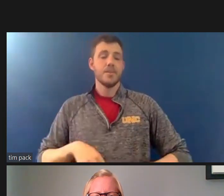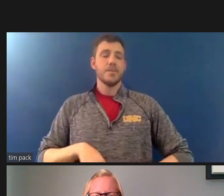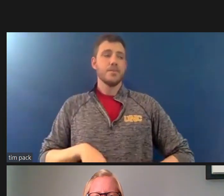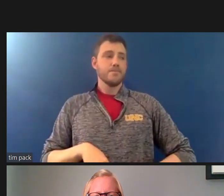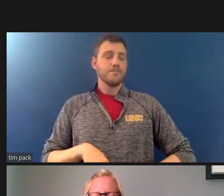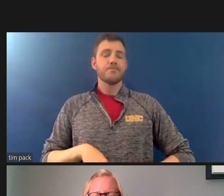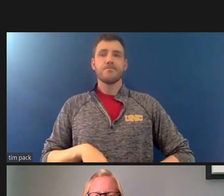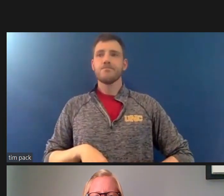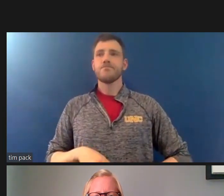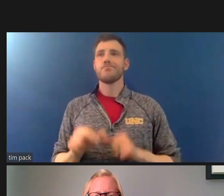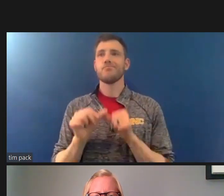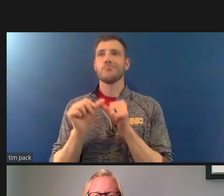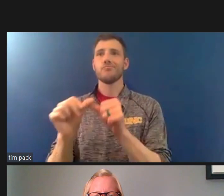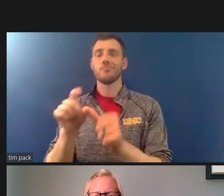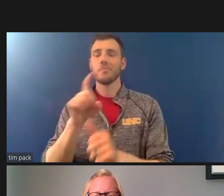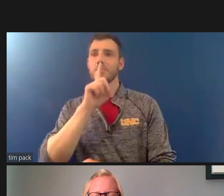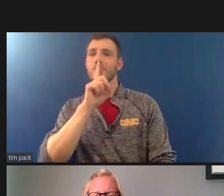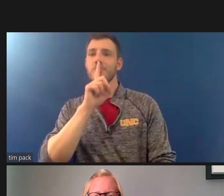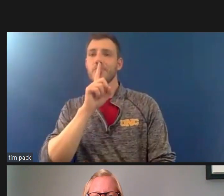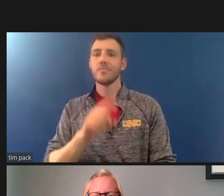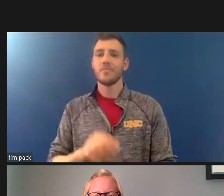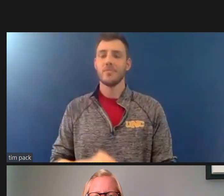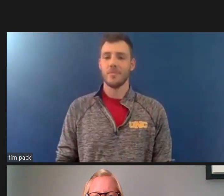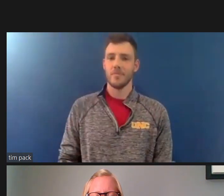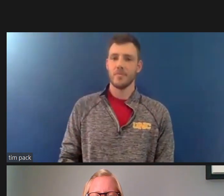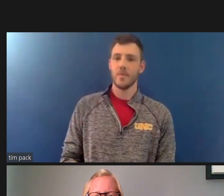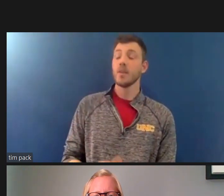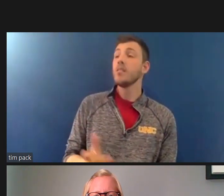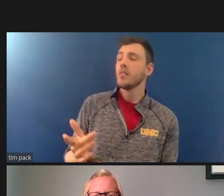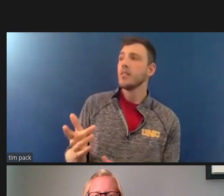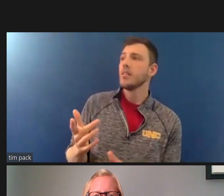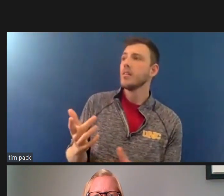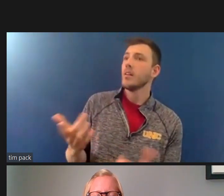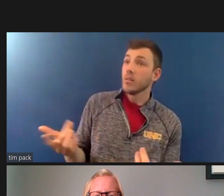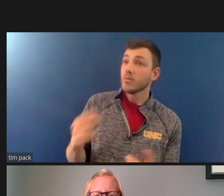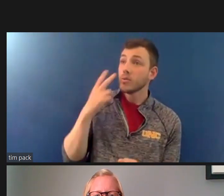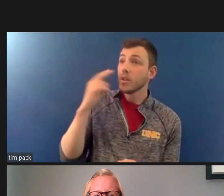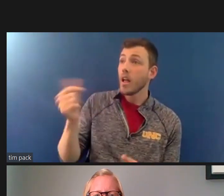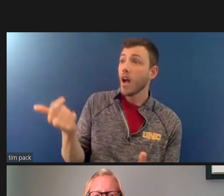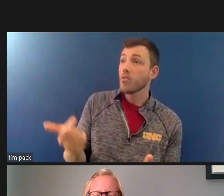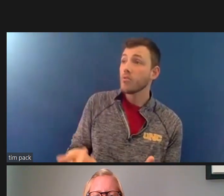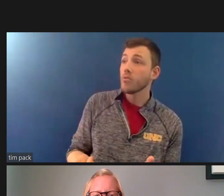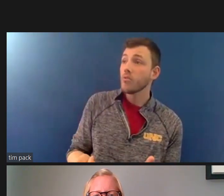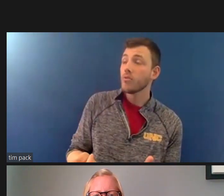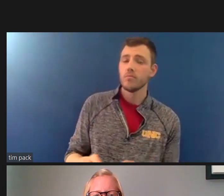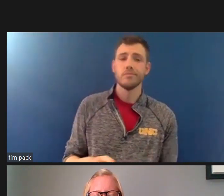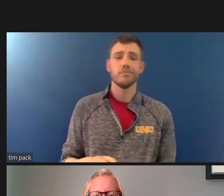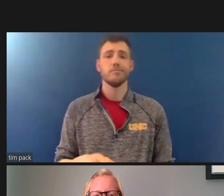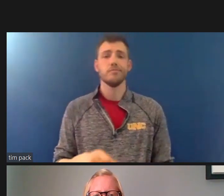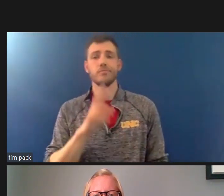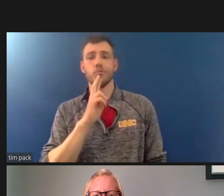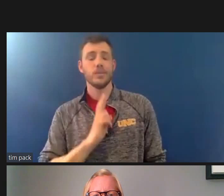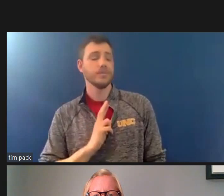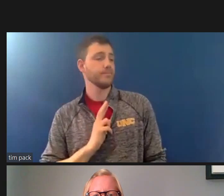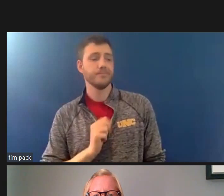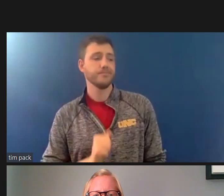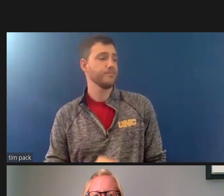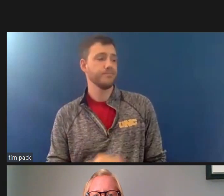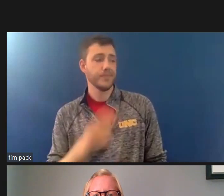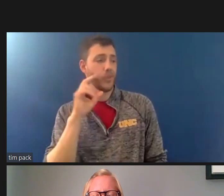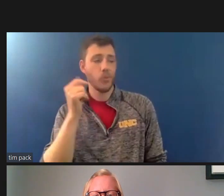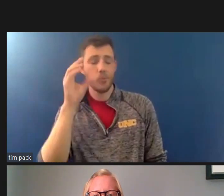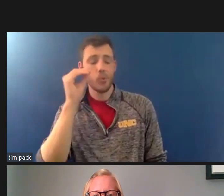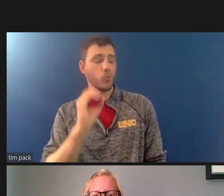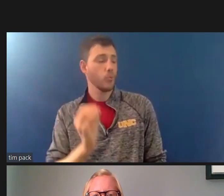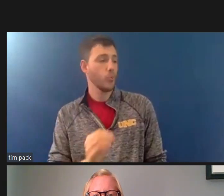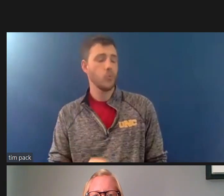shoulder. "I expect there's lots more of us scattered about. You haven't seen any others, have you?" Ralph shook his head and increased his speed. Then